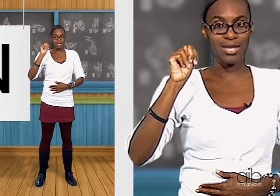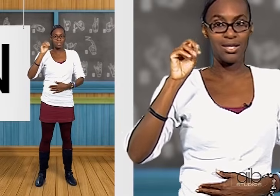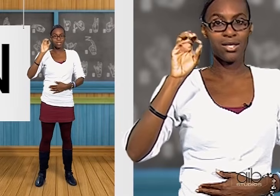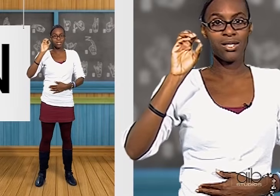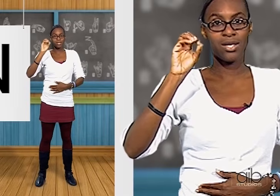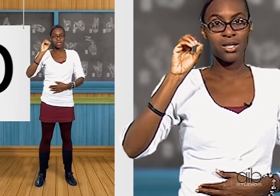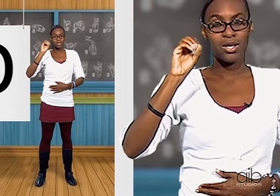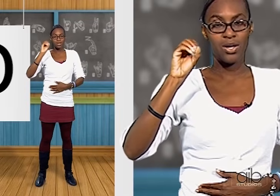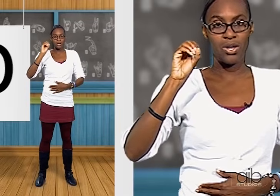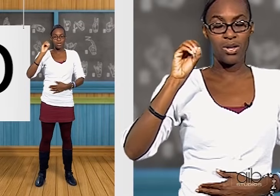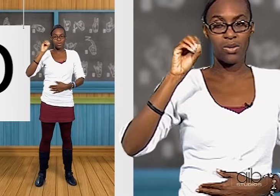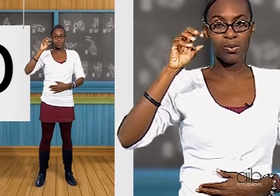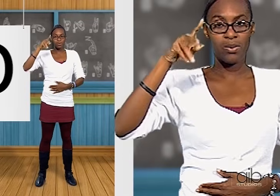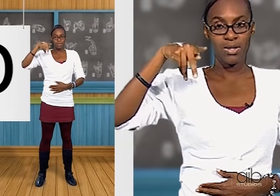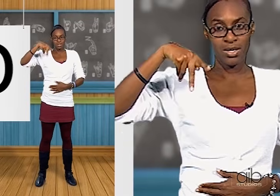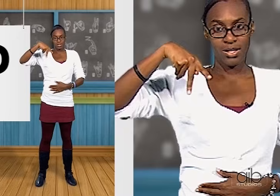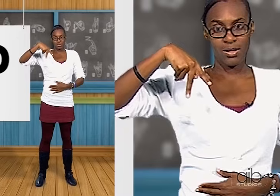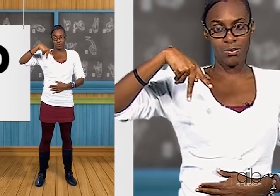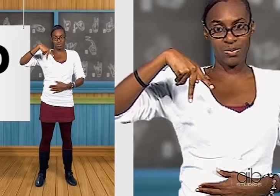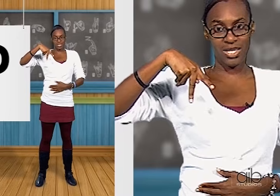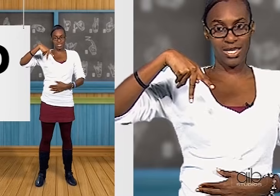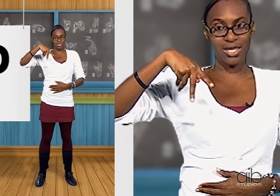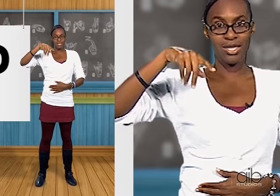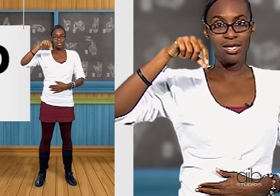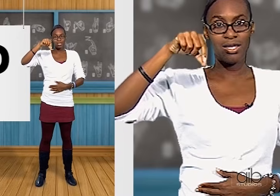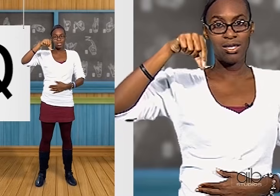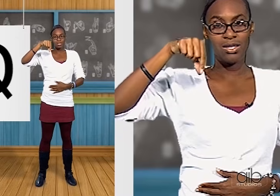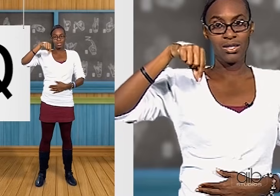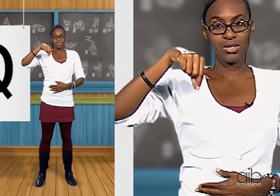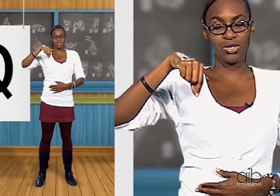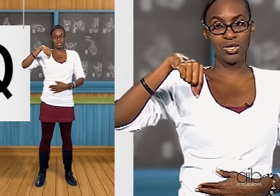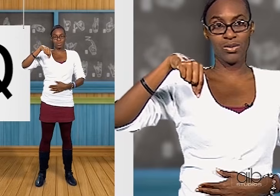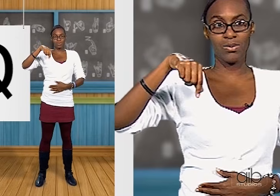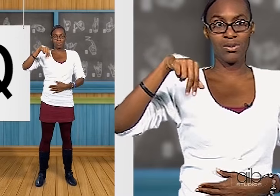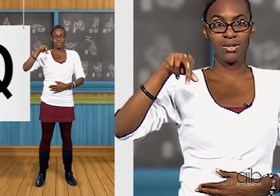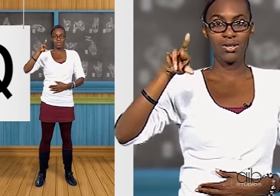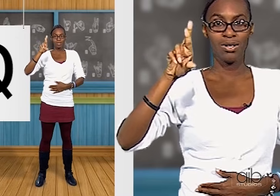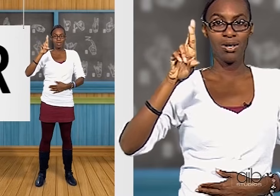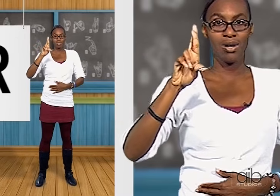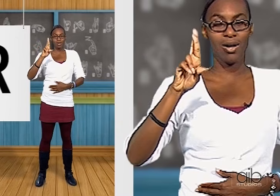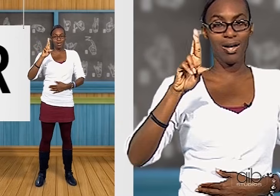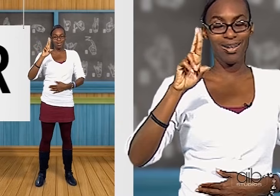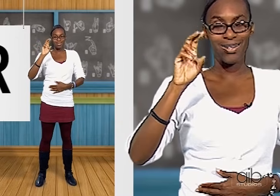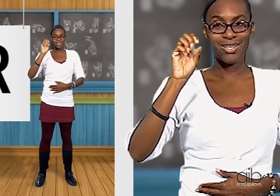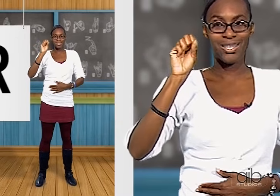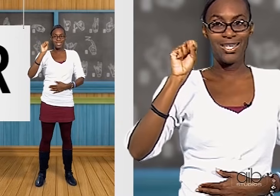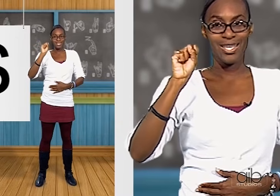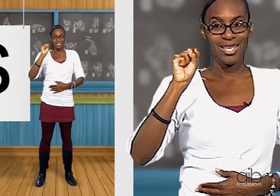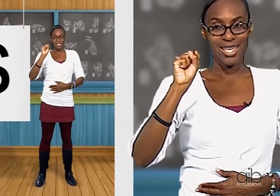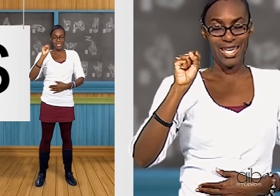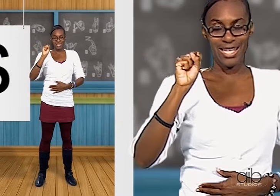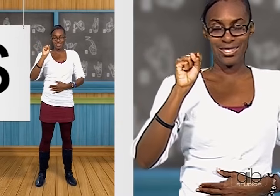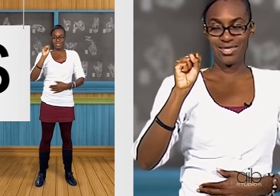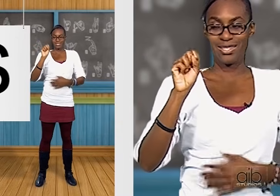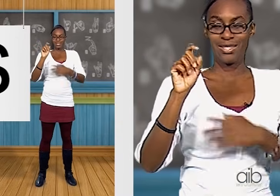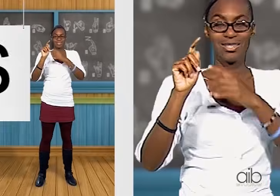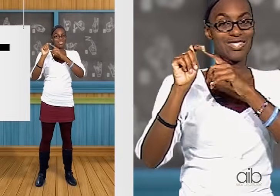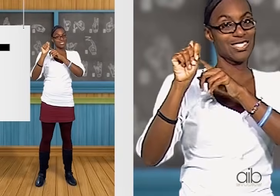N, O, P, Q, R, S. This is